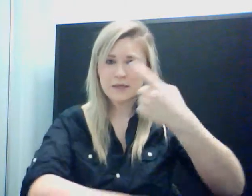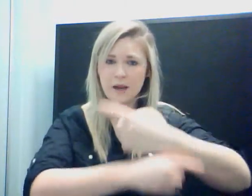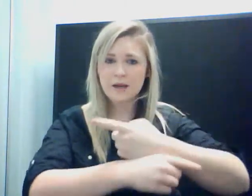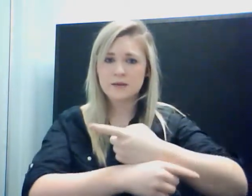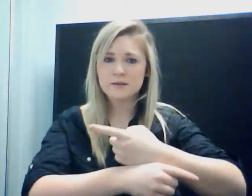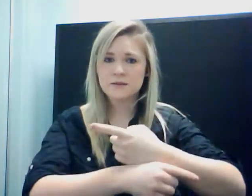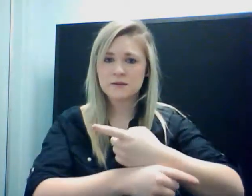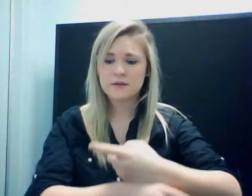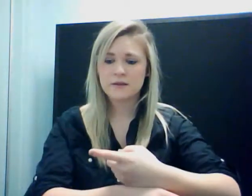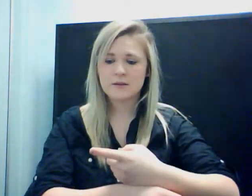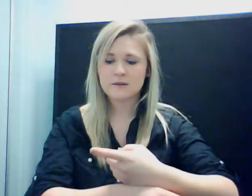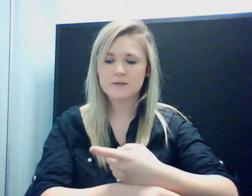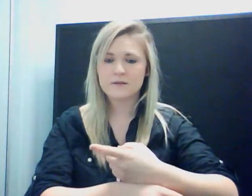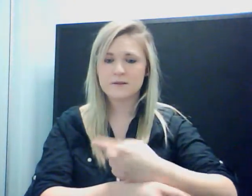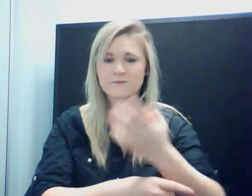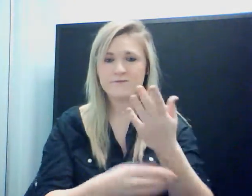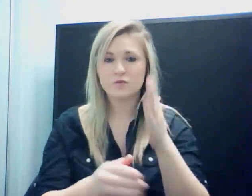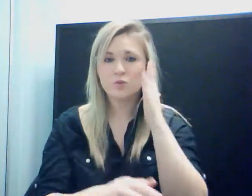have all the paperwork done.